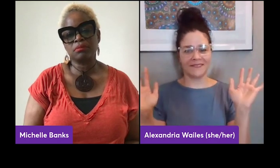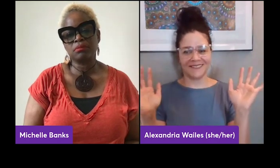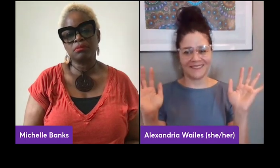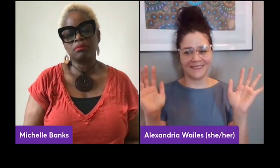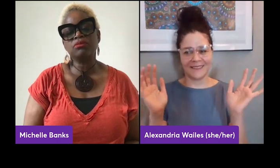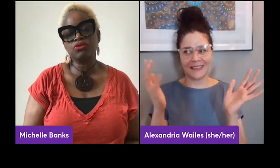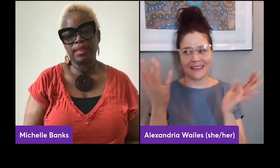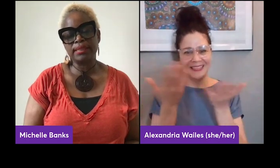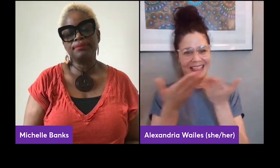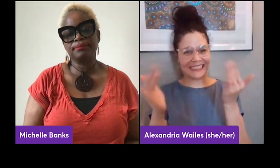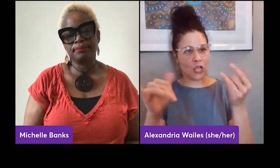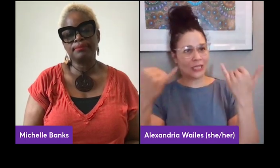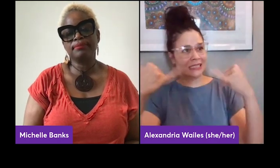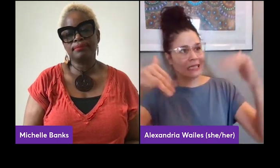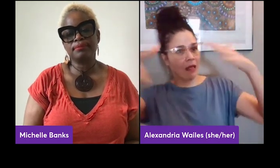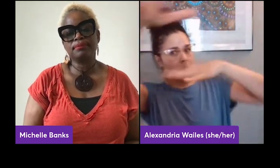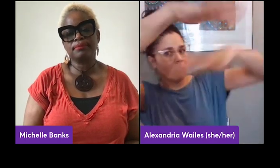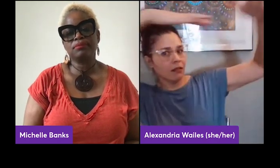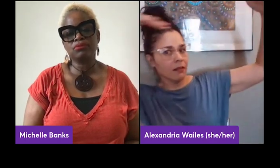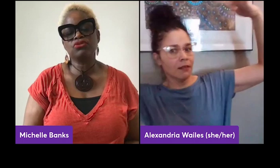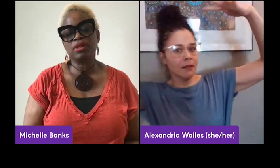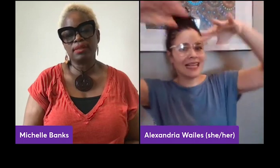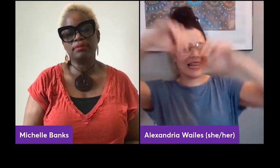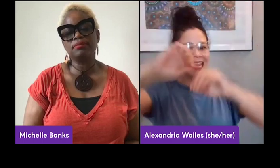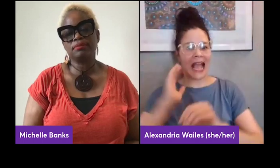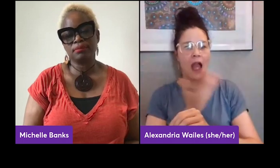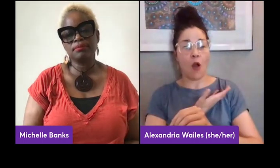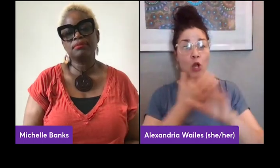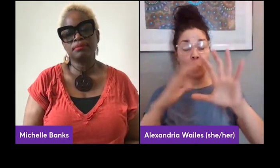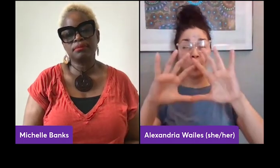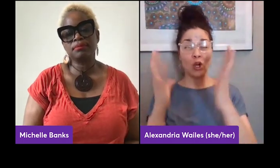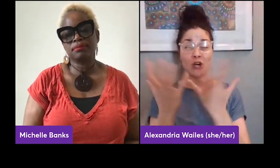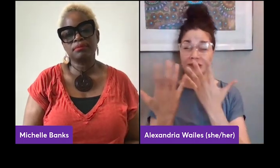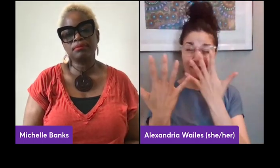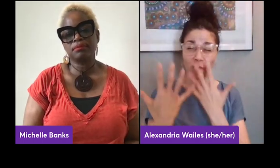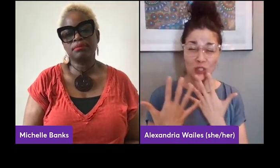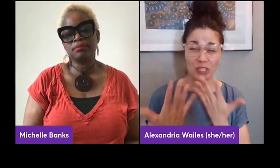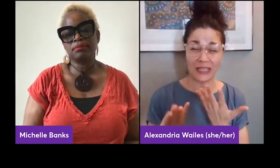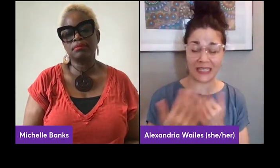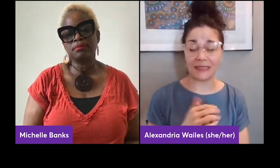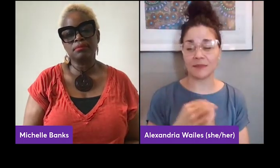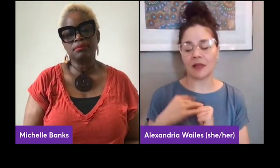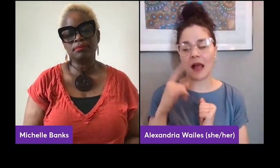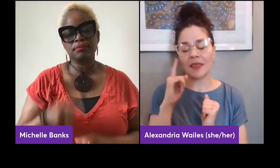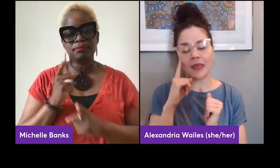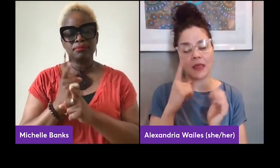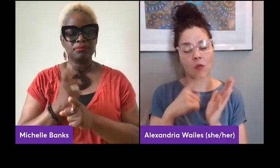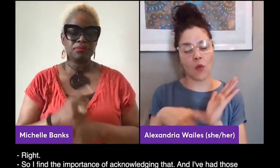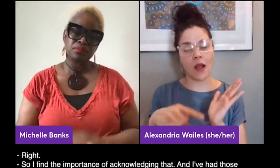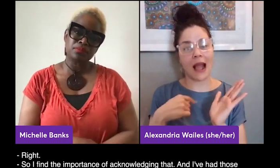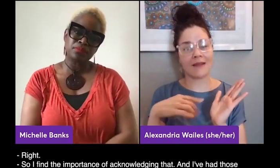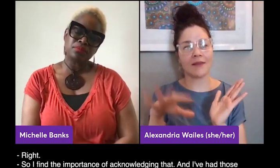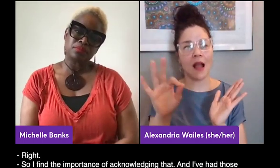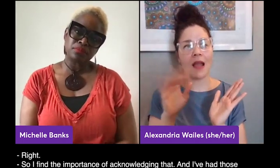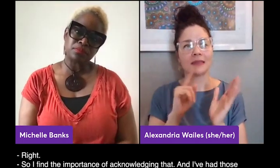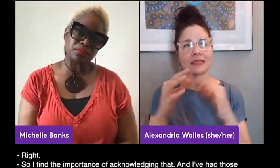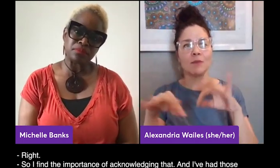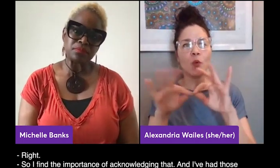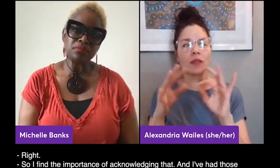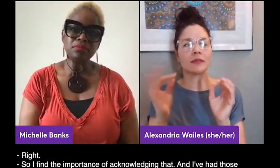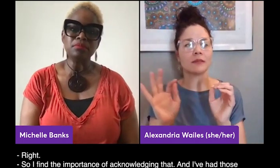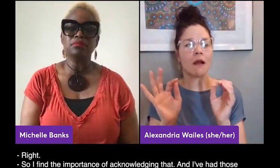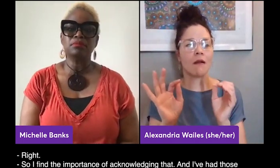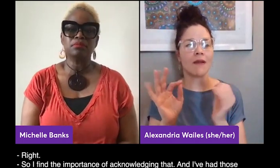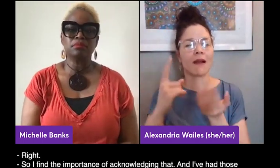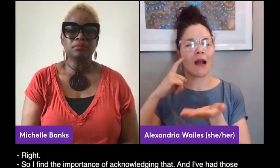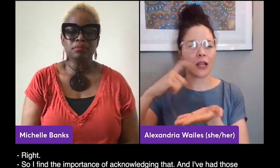off. We see it out in the world, unfortunately. Right. So I find